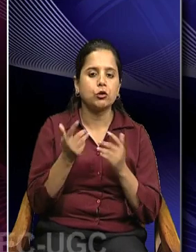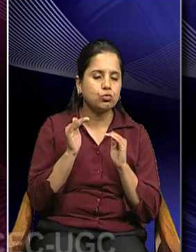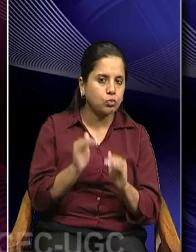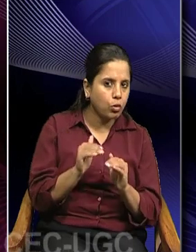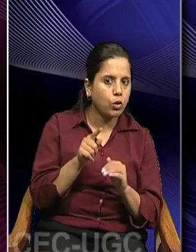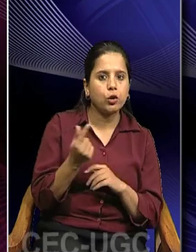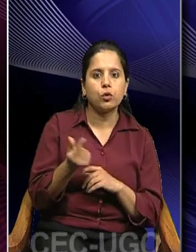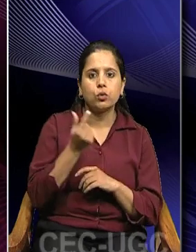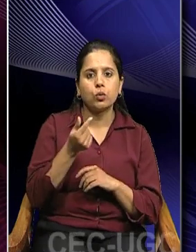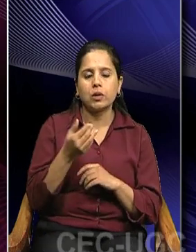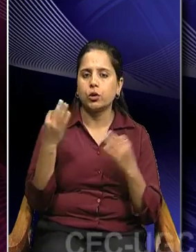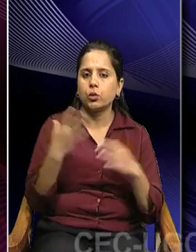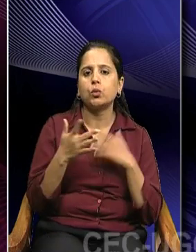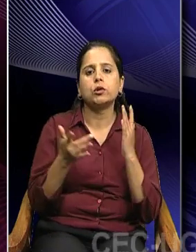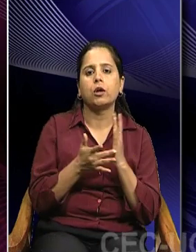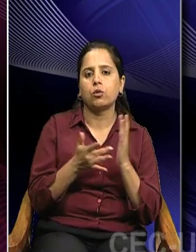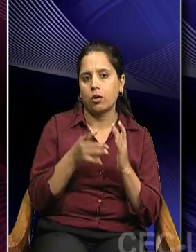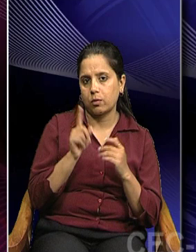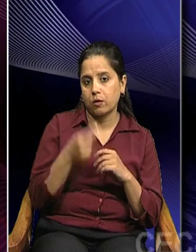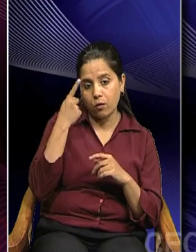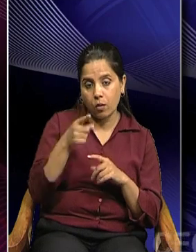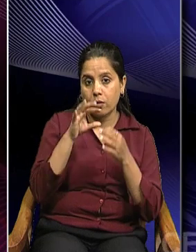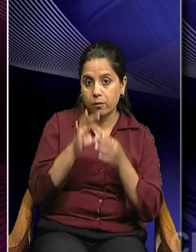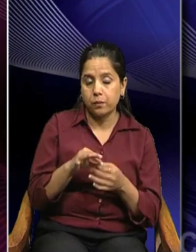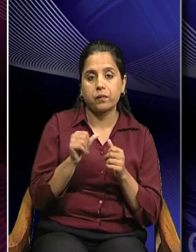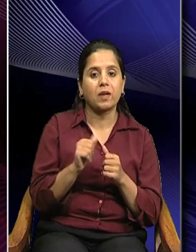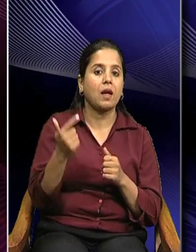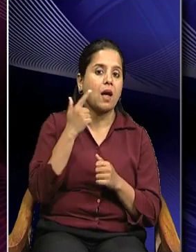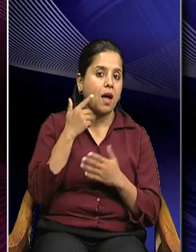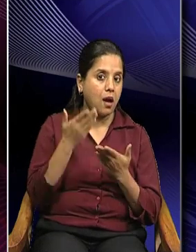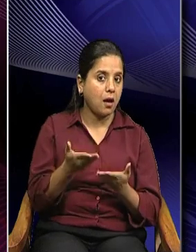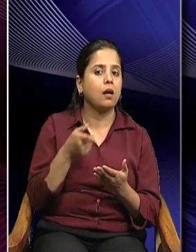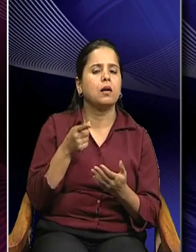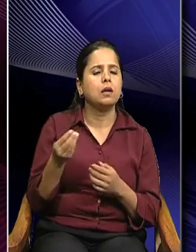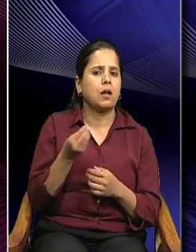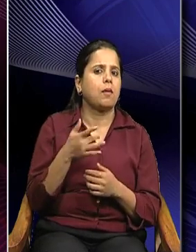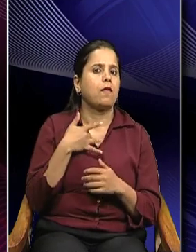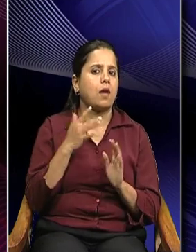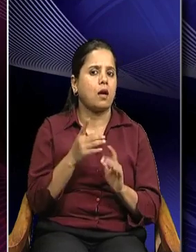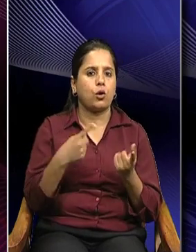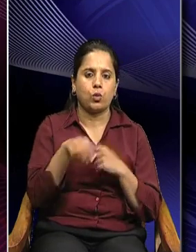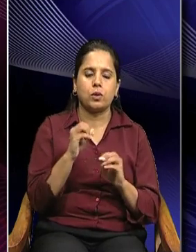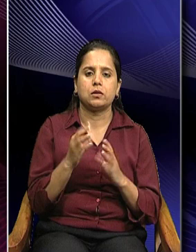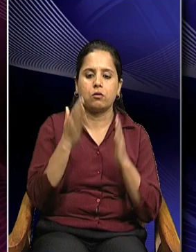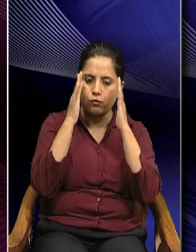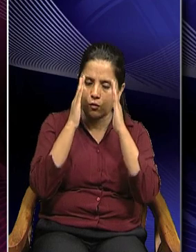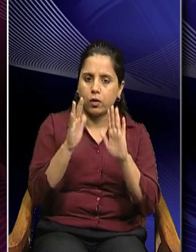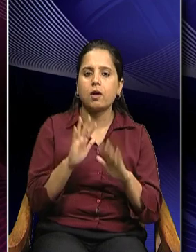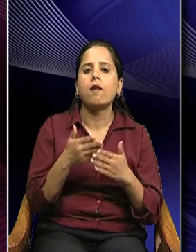the use of latest technology, and for that artificial intelligence is something on which we have started